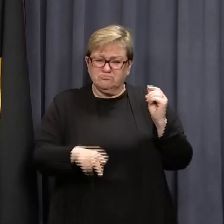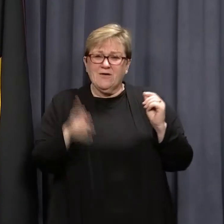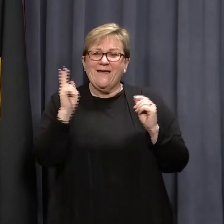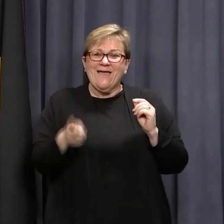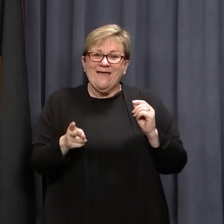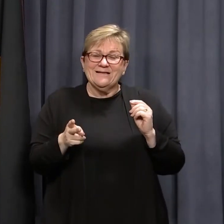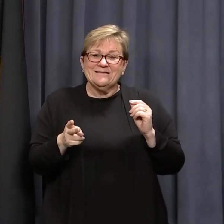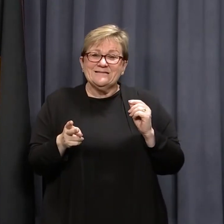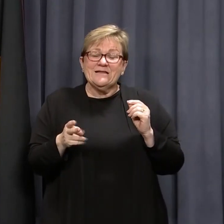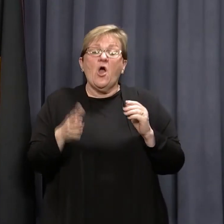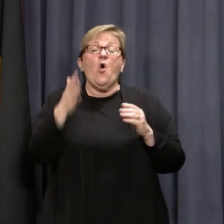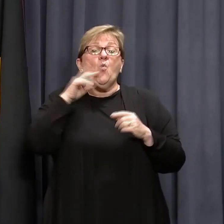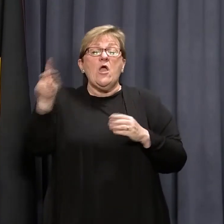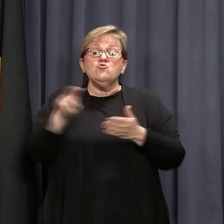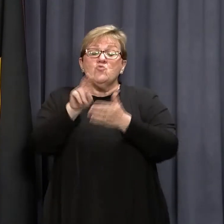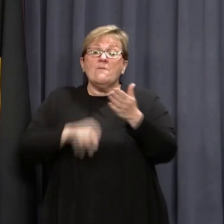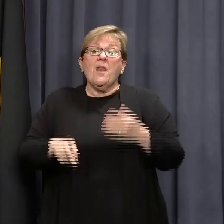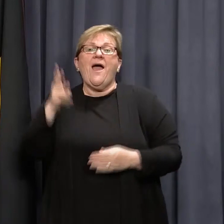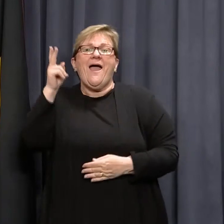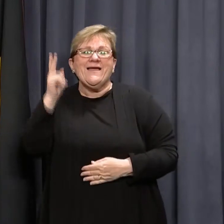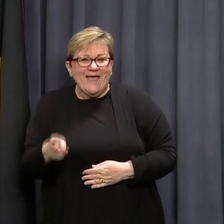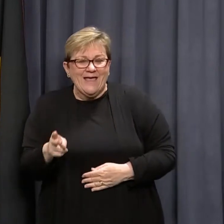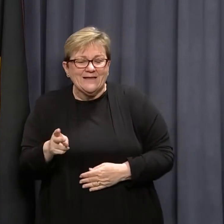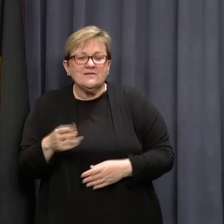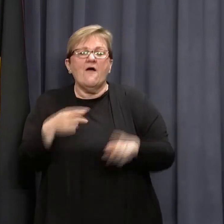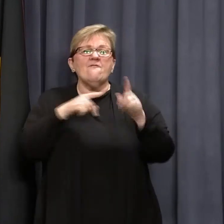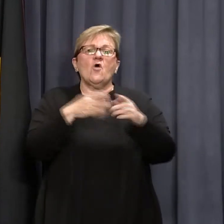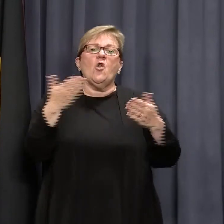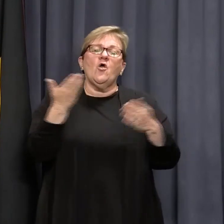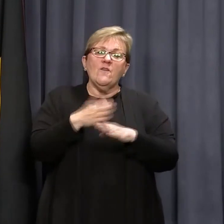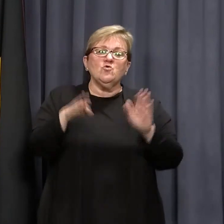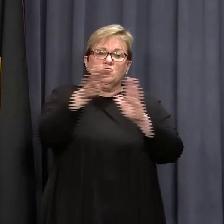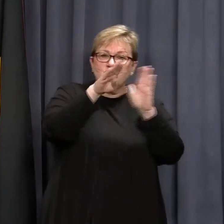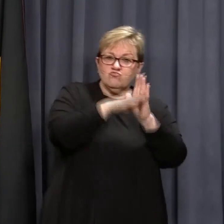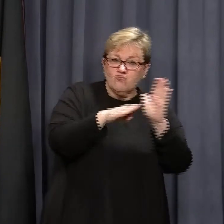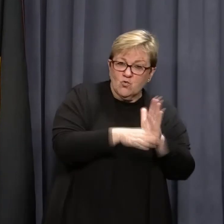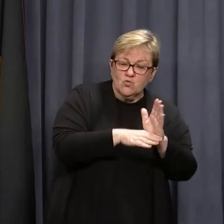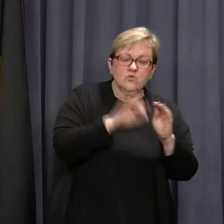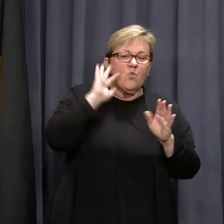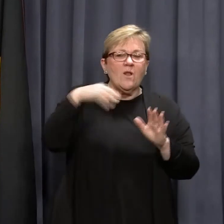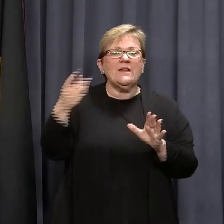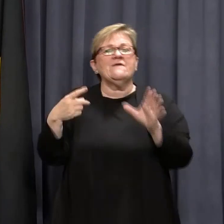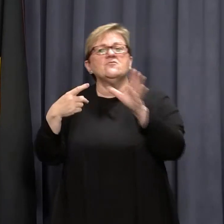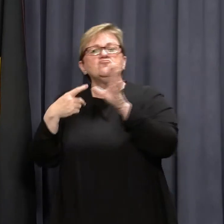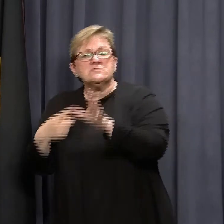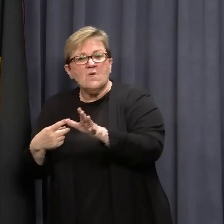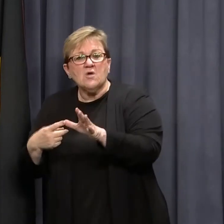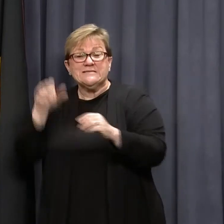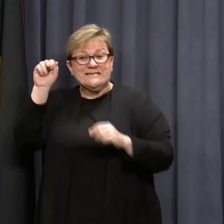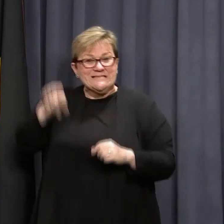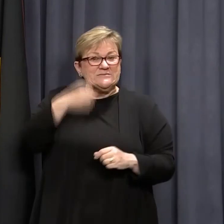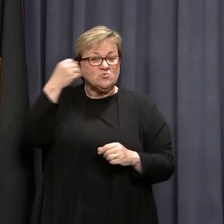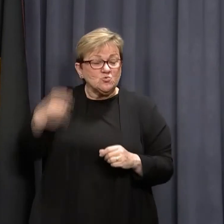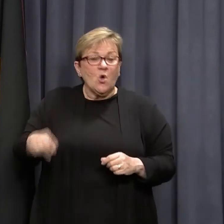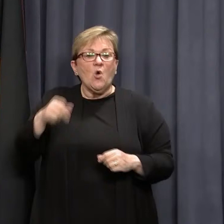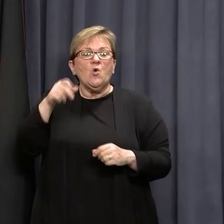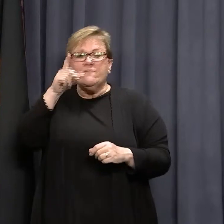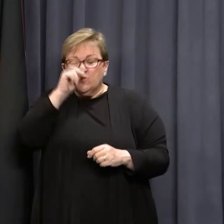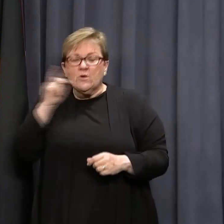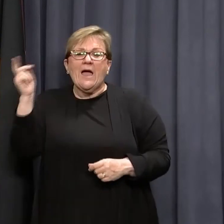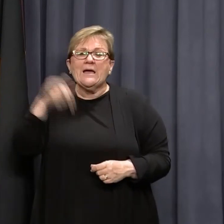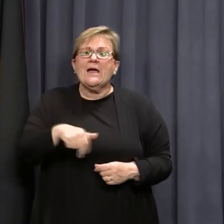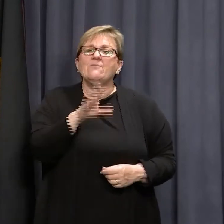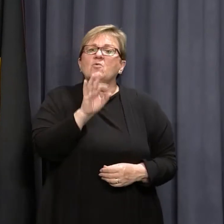then on the reapplication, under the new conditions, they will then get a response as to whether in fact their application is